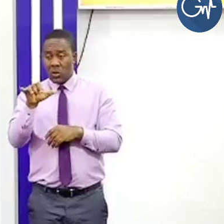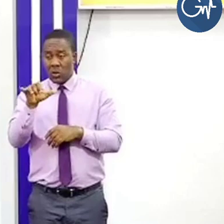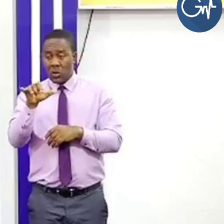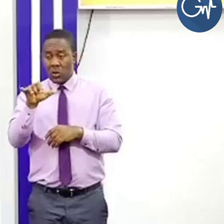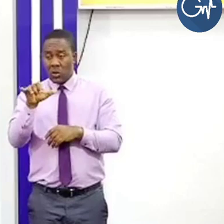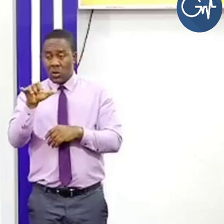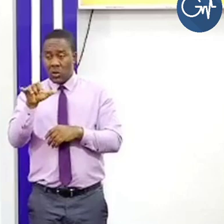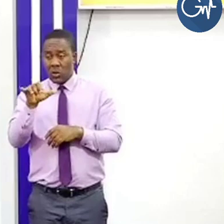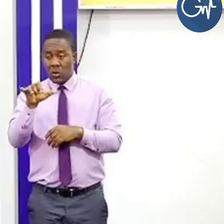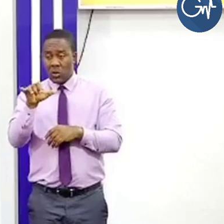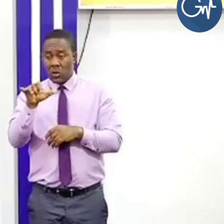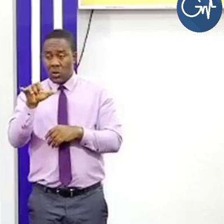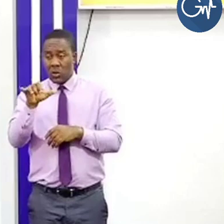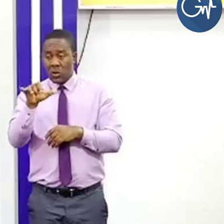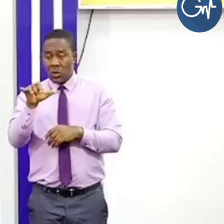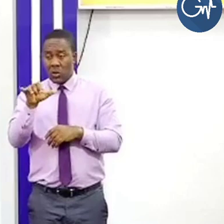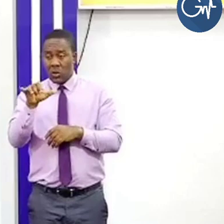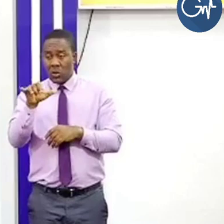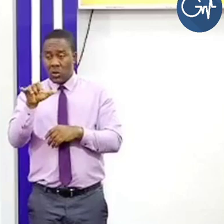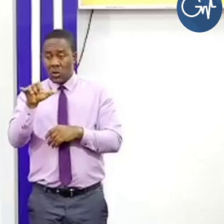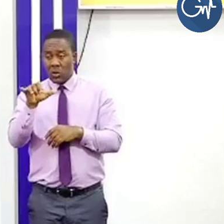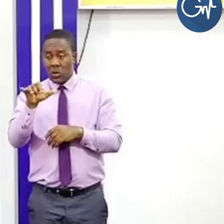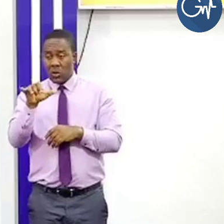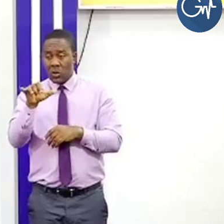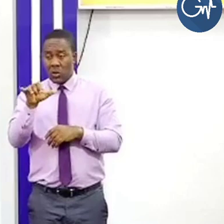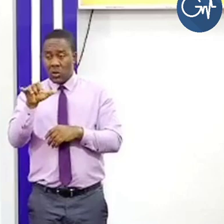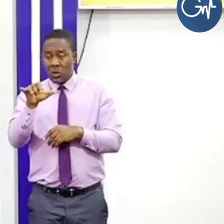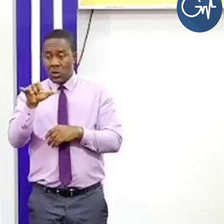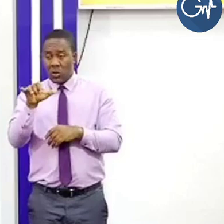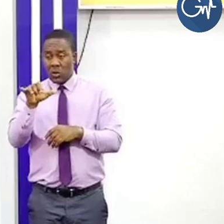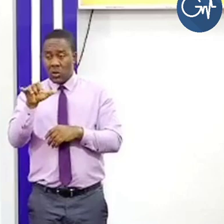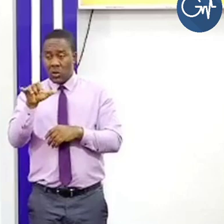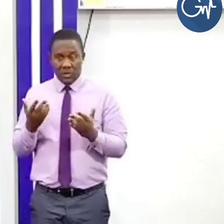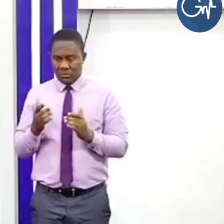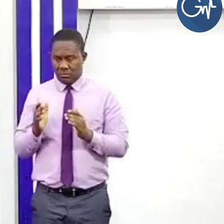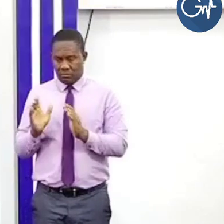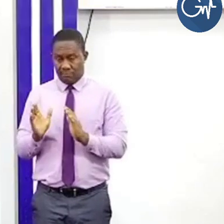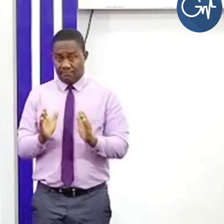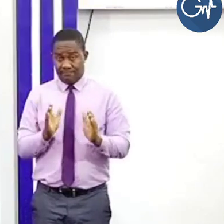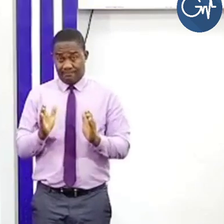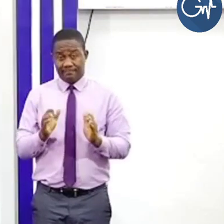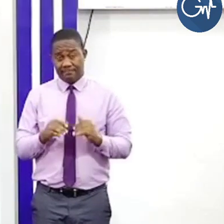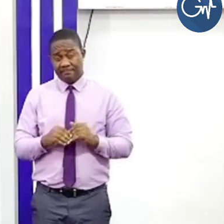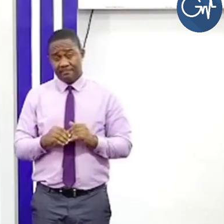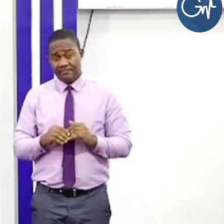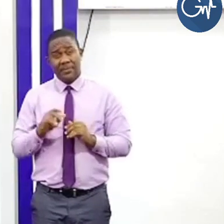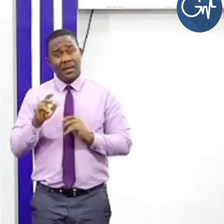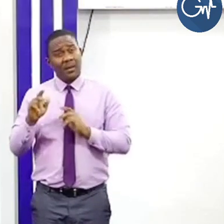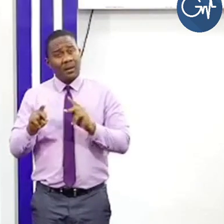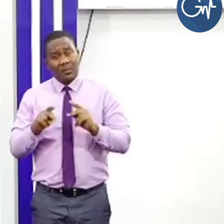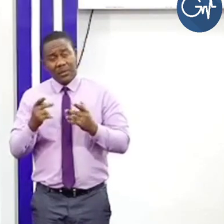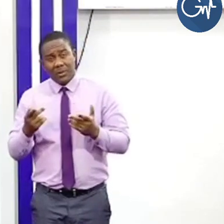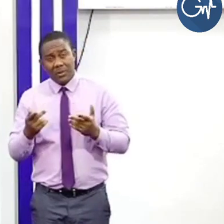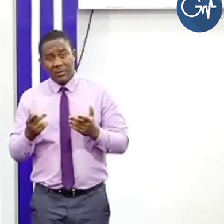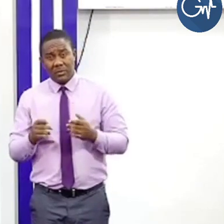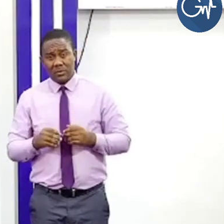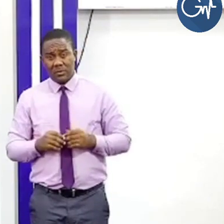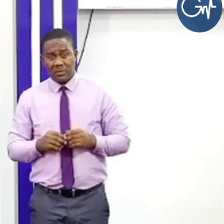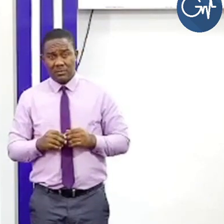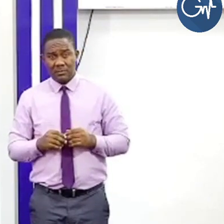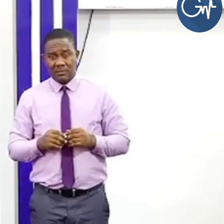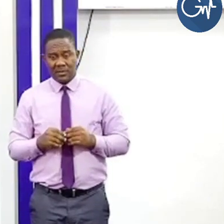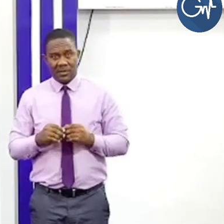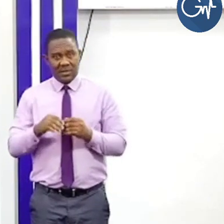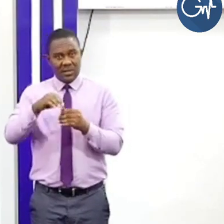you will see that the millers, we are talking about those who mill the